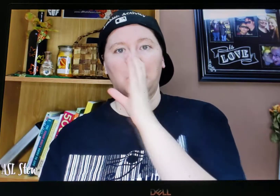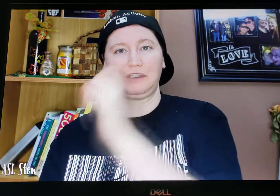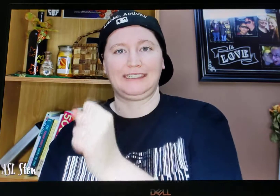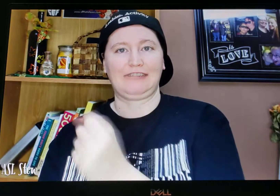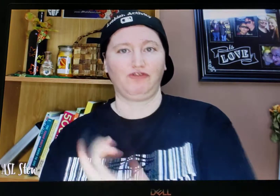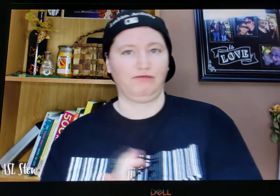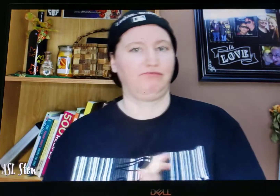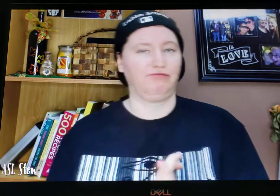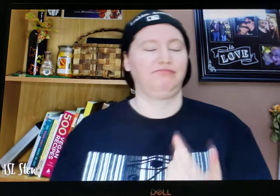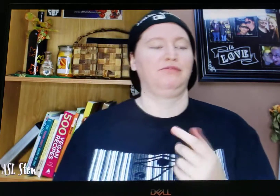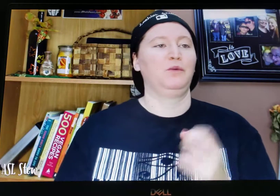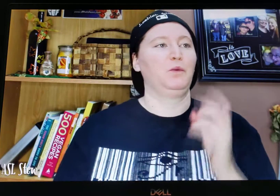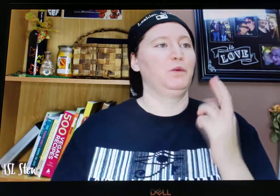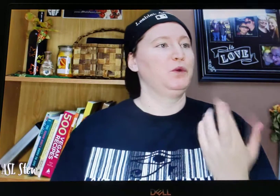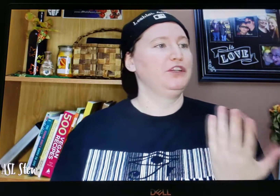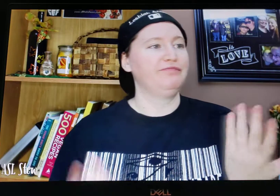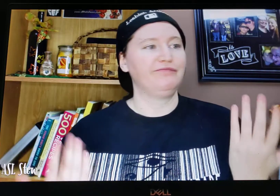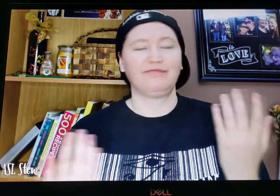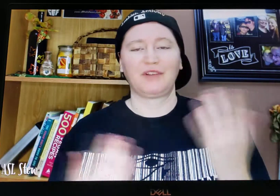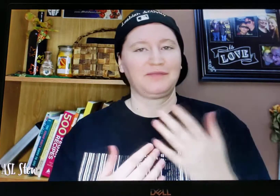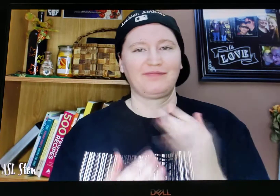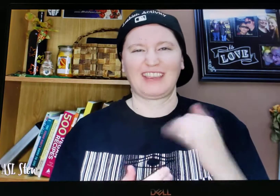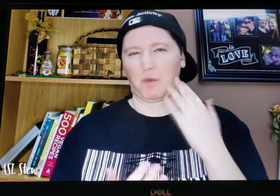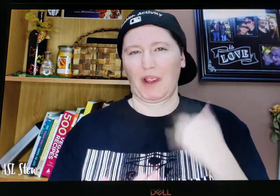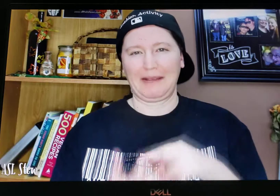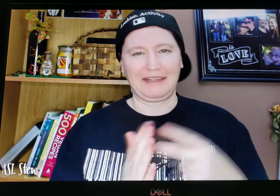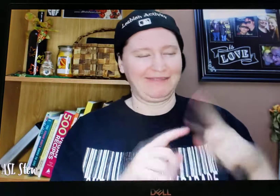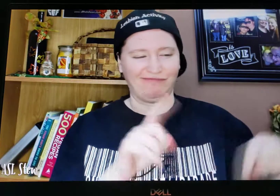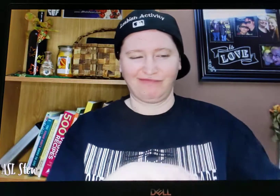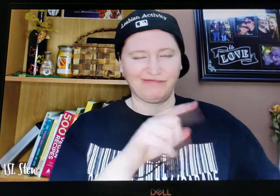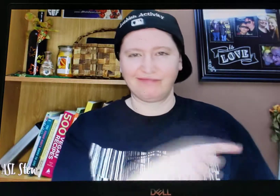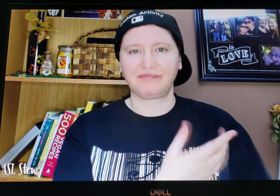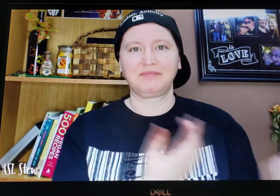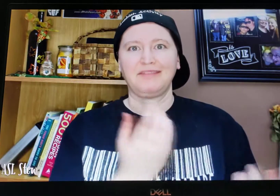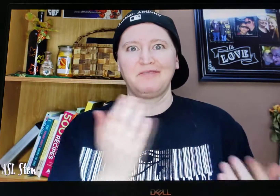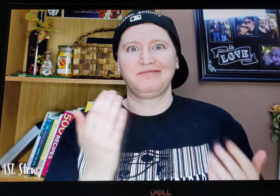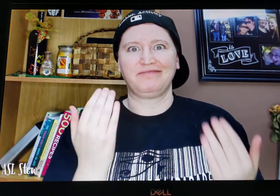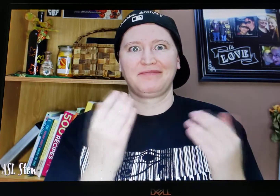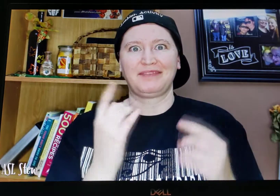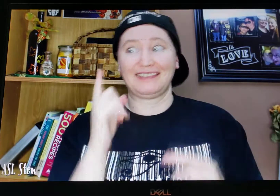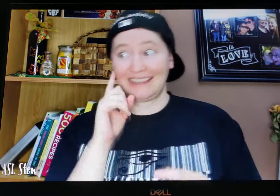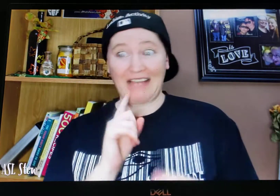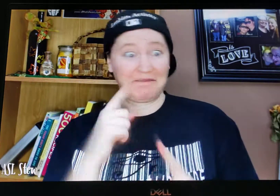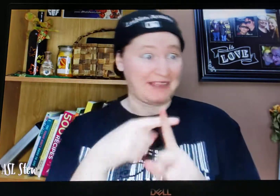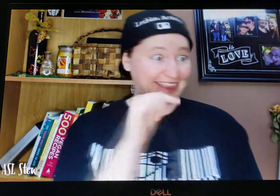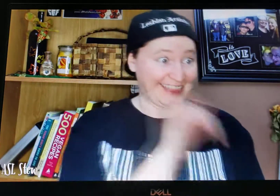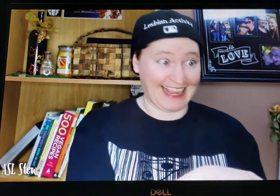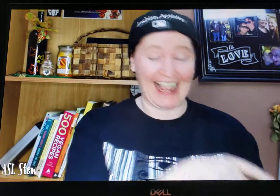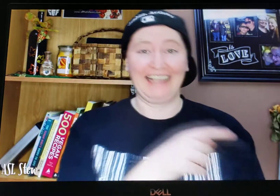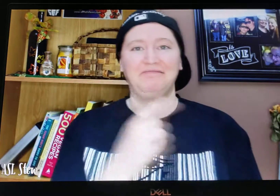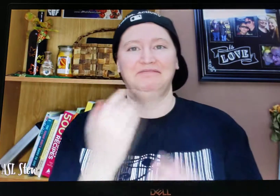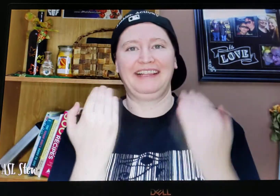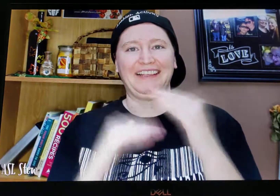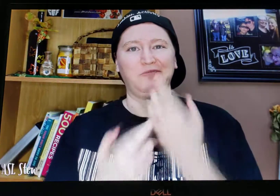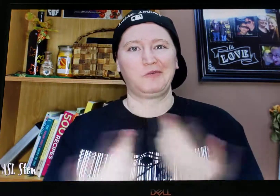sexual attraction. So you know what I mean? There's, there's lots of diversity within the